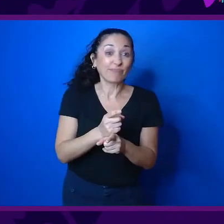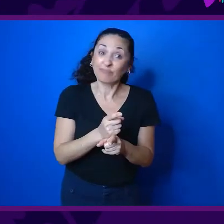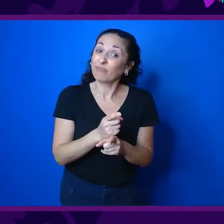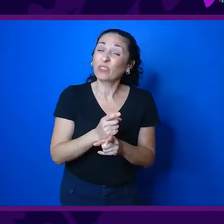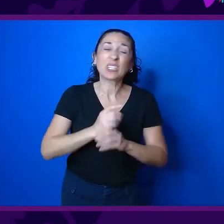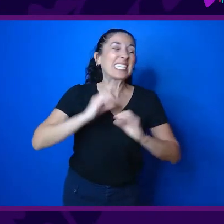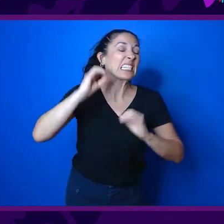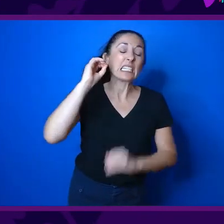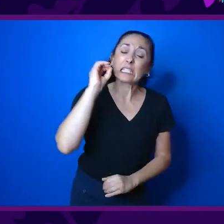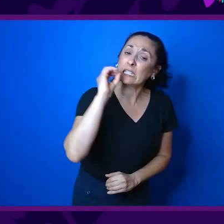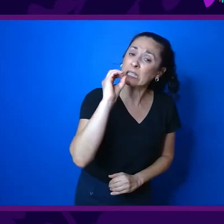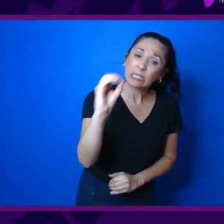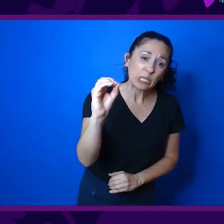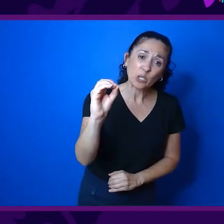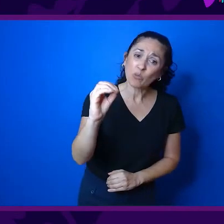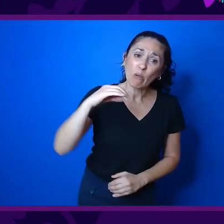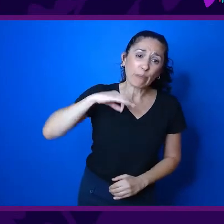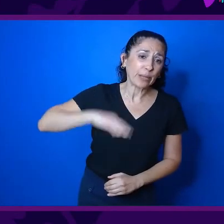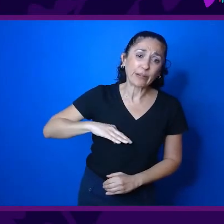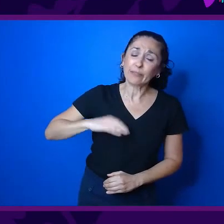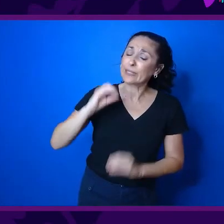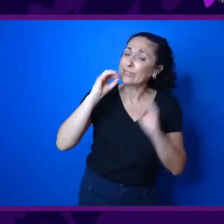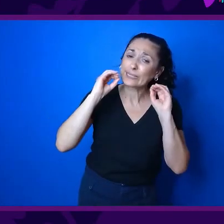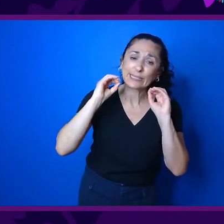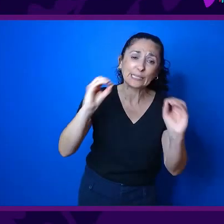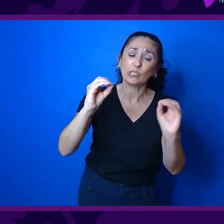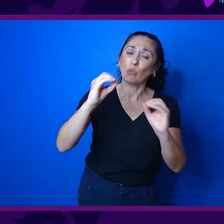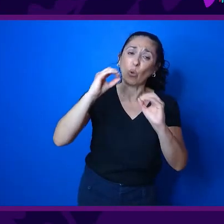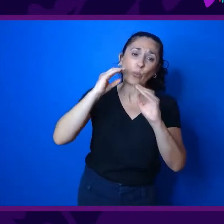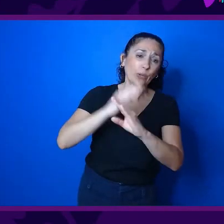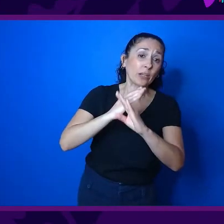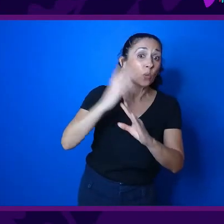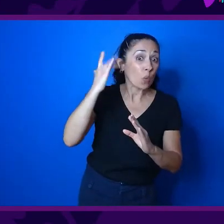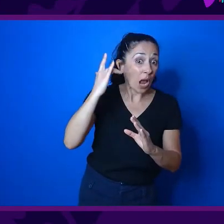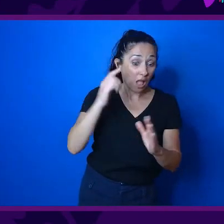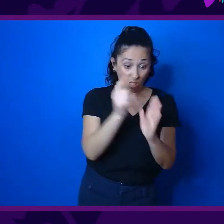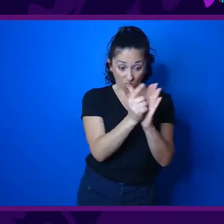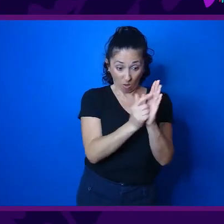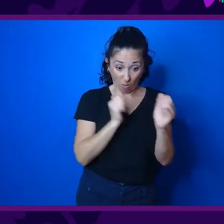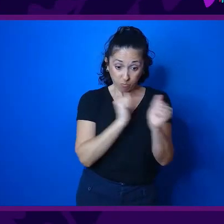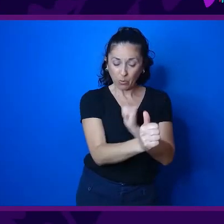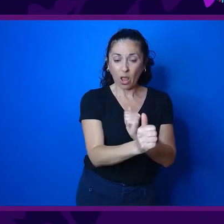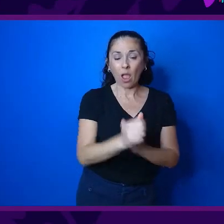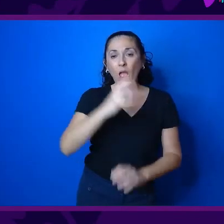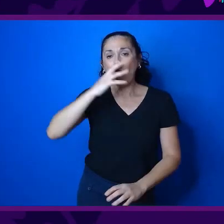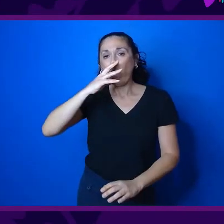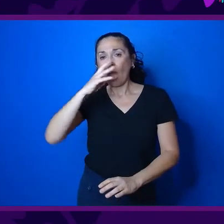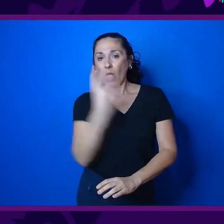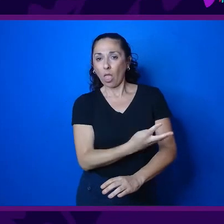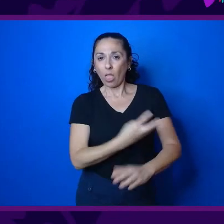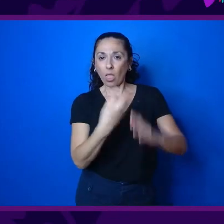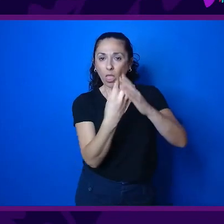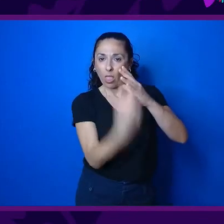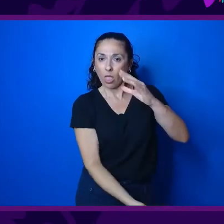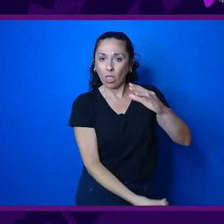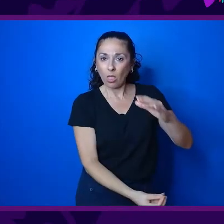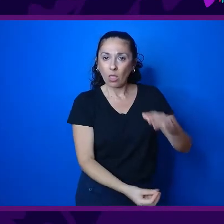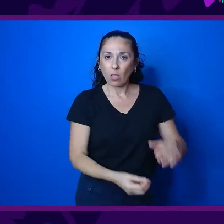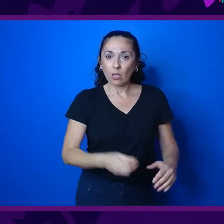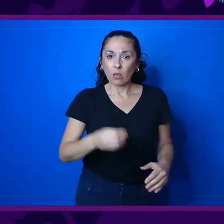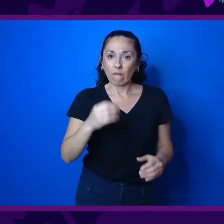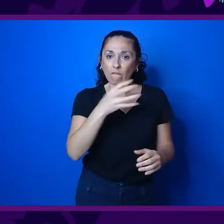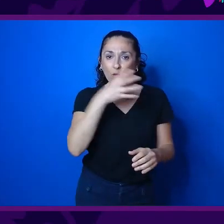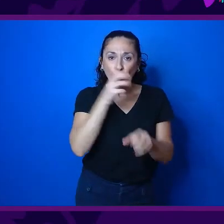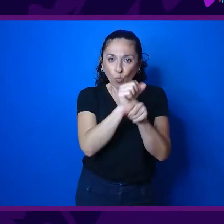0 benefits, because when they passed that law, they left out the farm workers and they left out the domestic workers. And you know what the